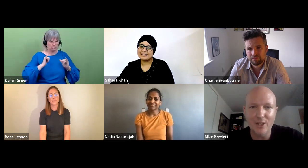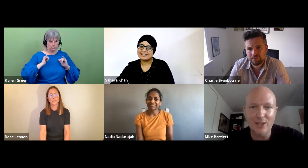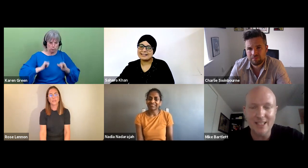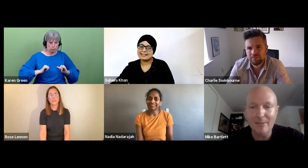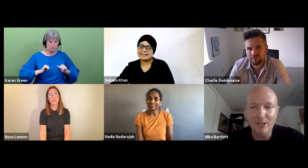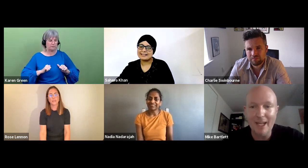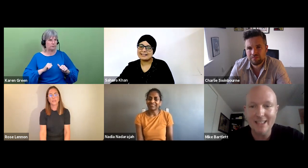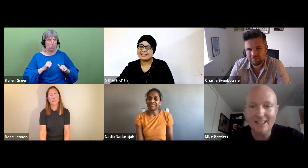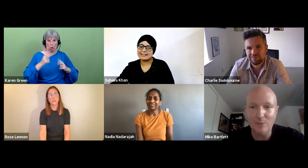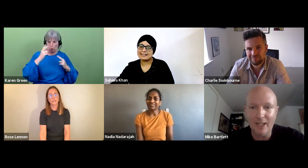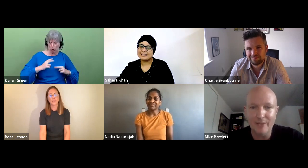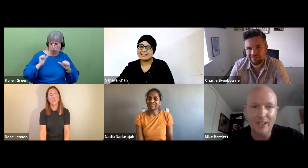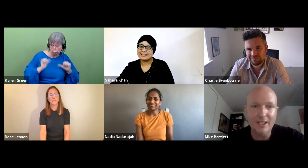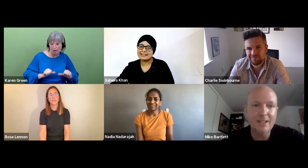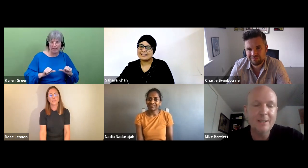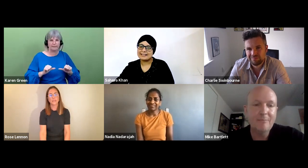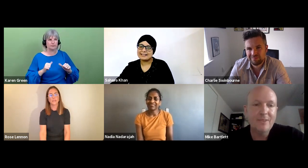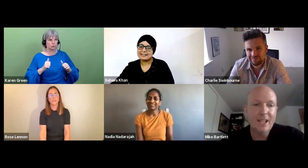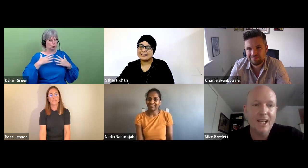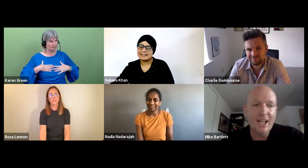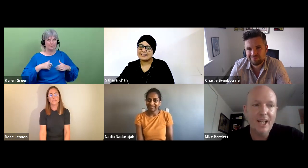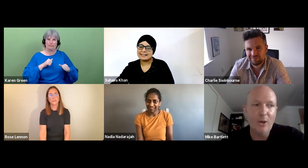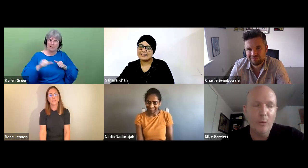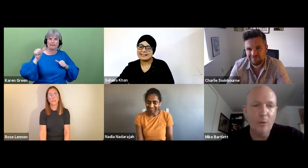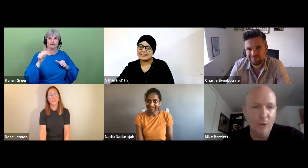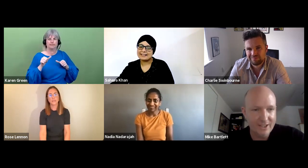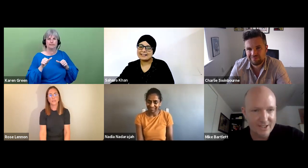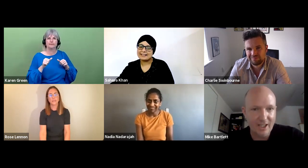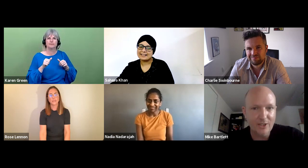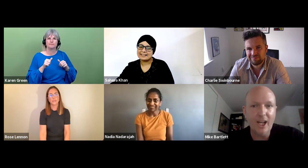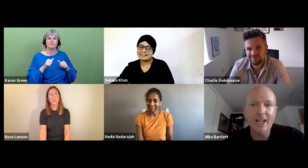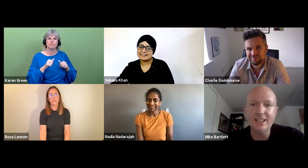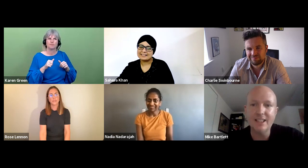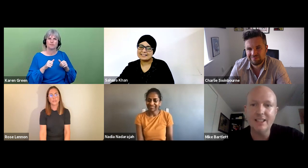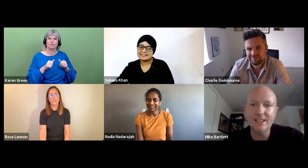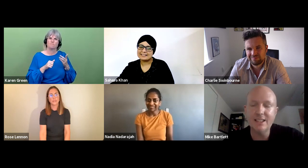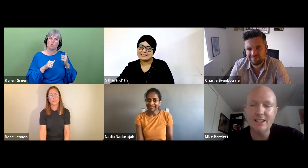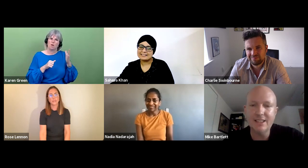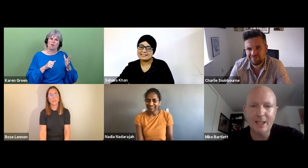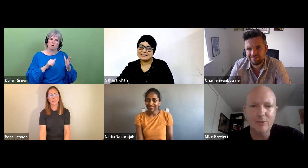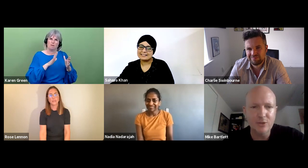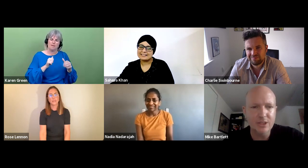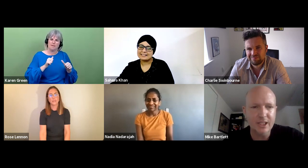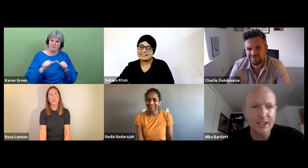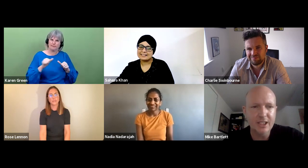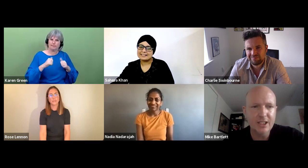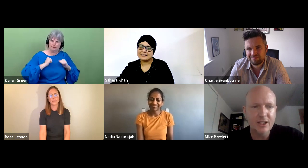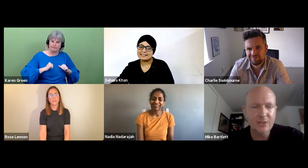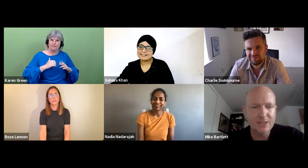the same and the best and whatever, on one side had a disabled daughter who was